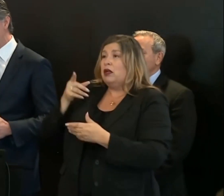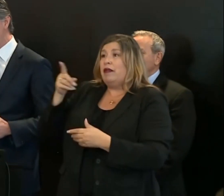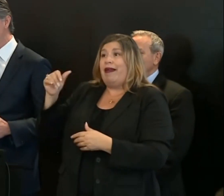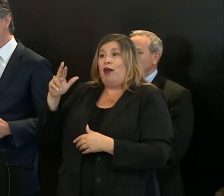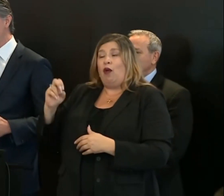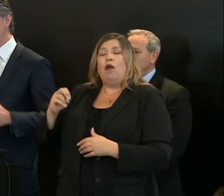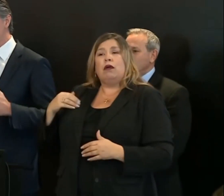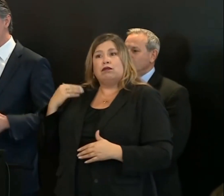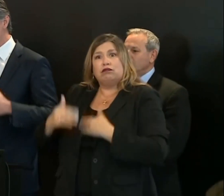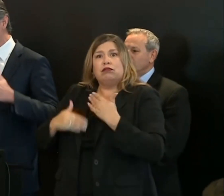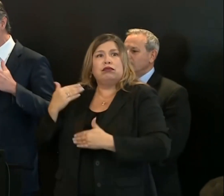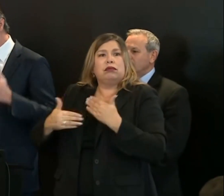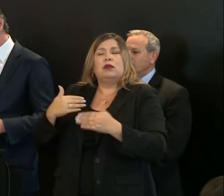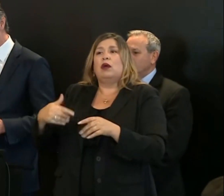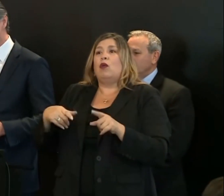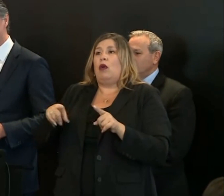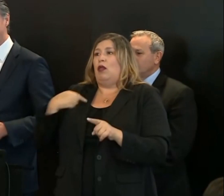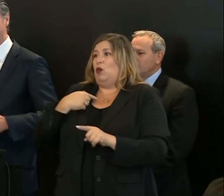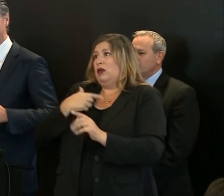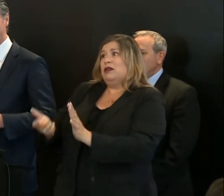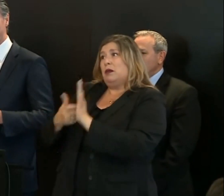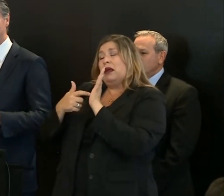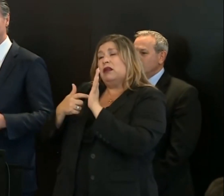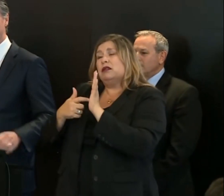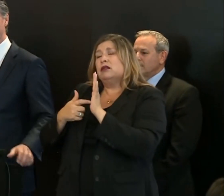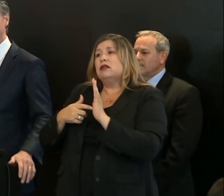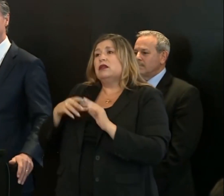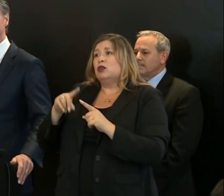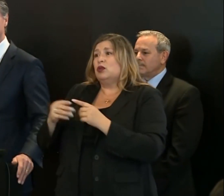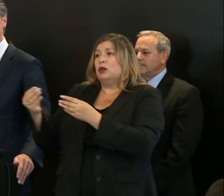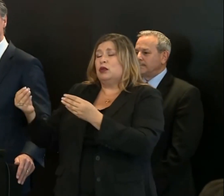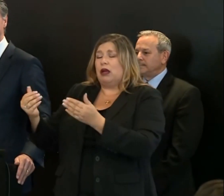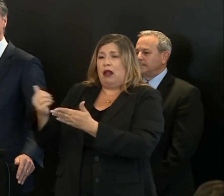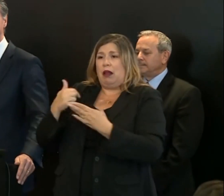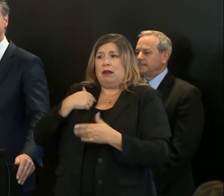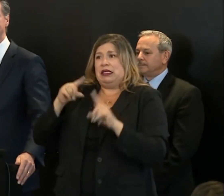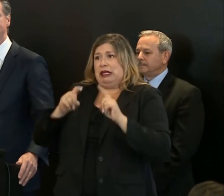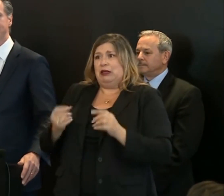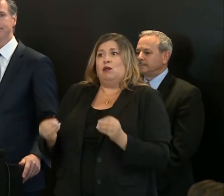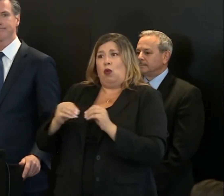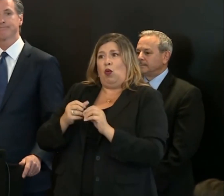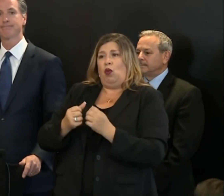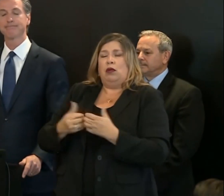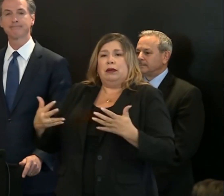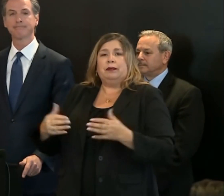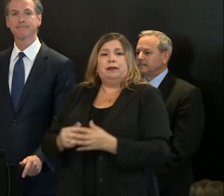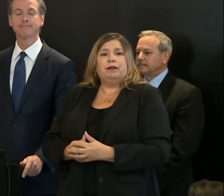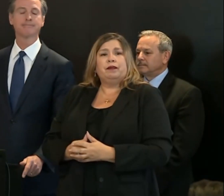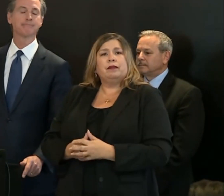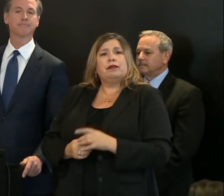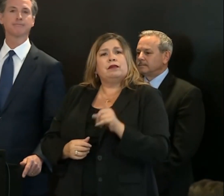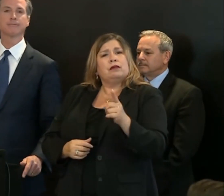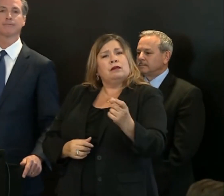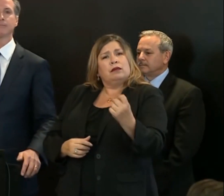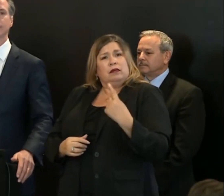moving forward as we demand in advancing our efforts to test. Governor, with this current challenge, will you declare an